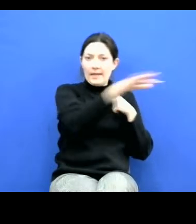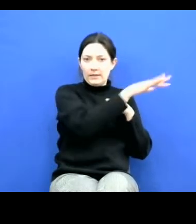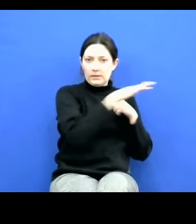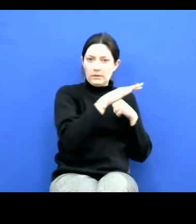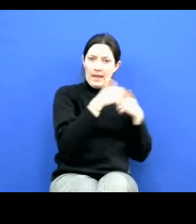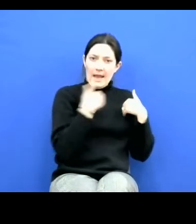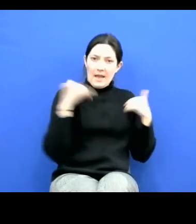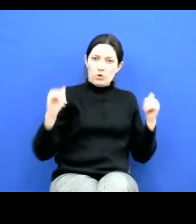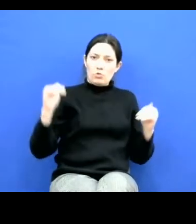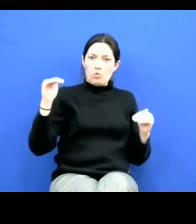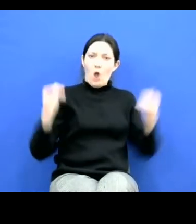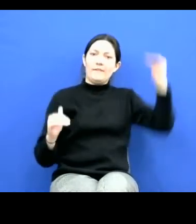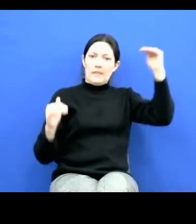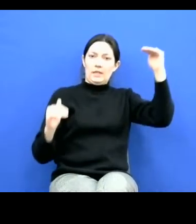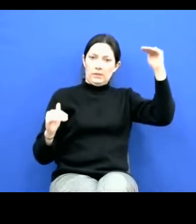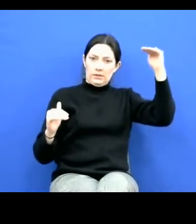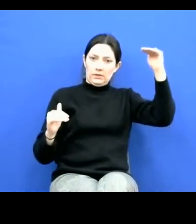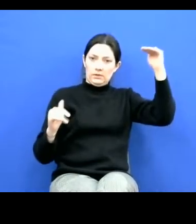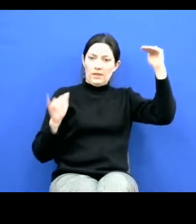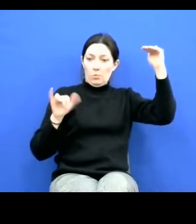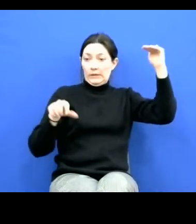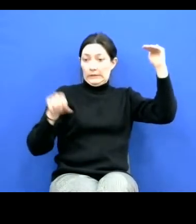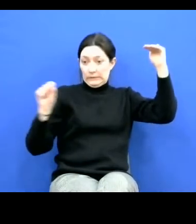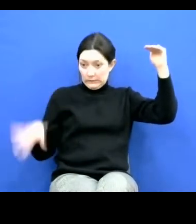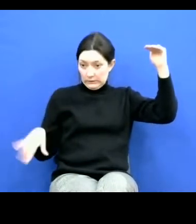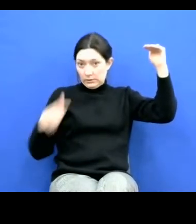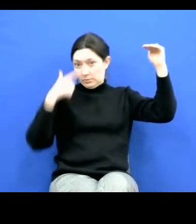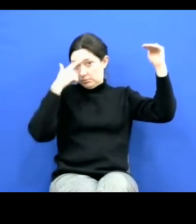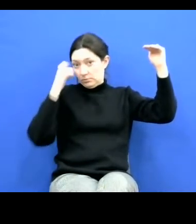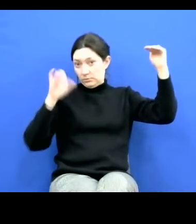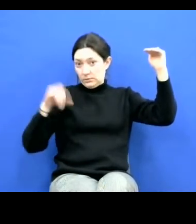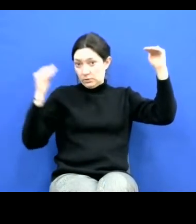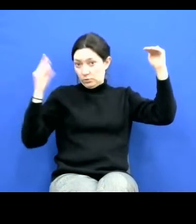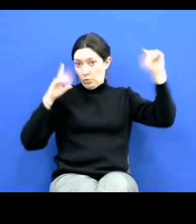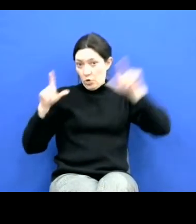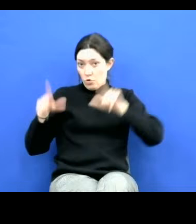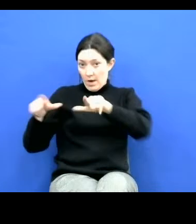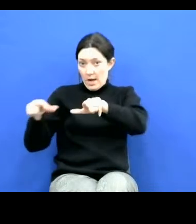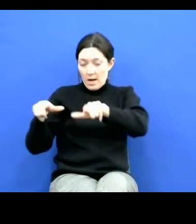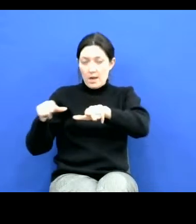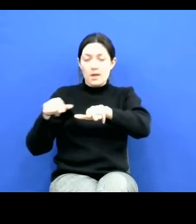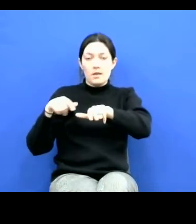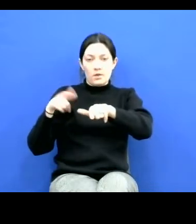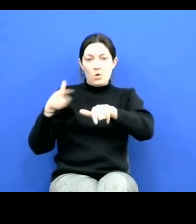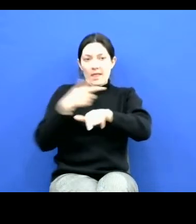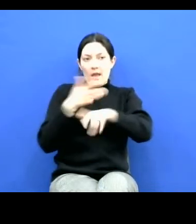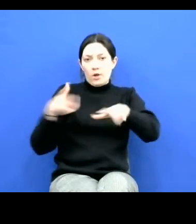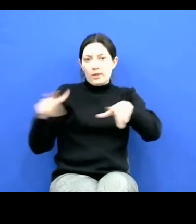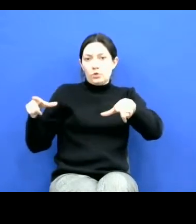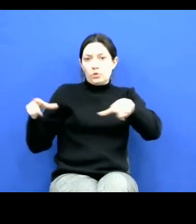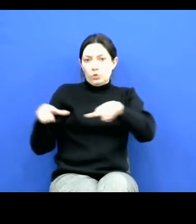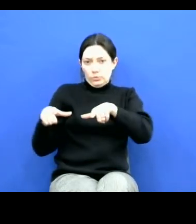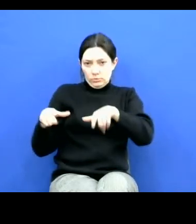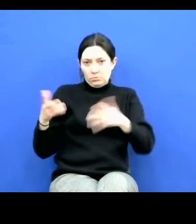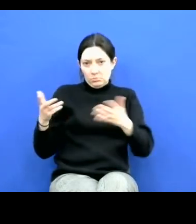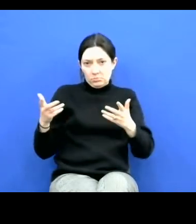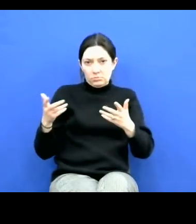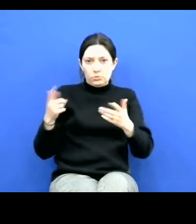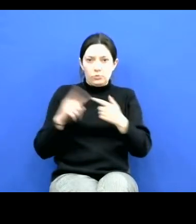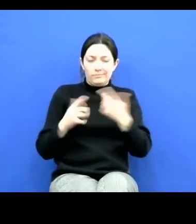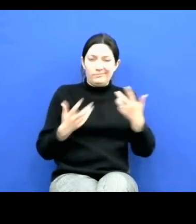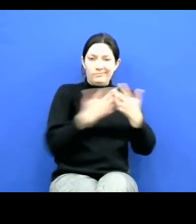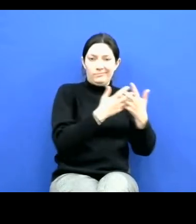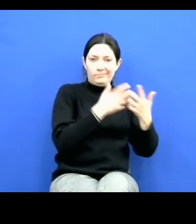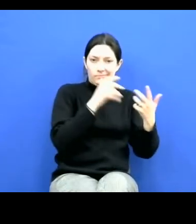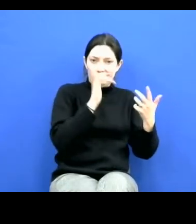to offset that which was being taken out of production due to the arrays. okay. So my next question is